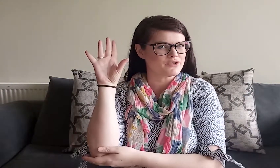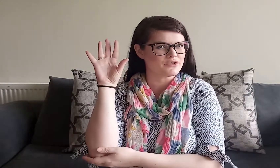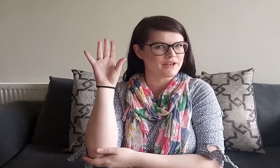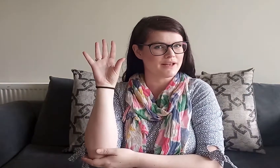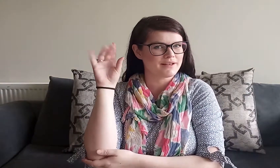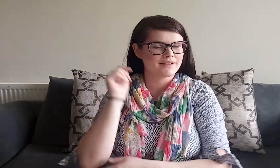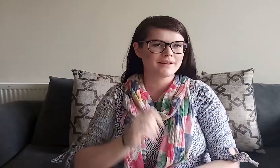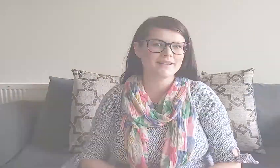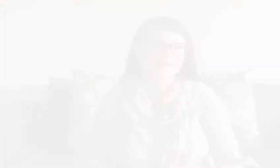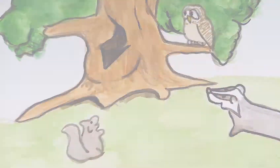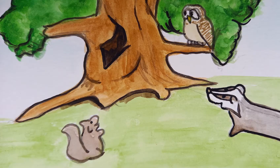tree.